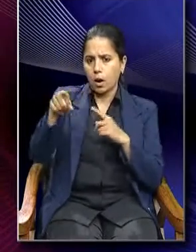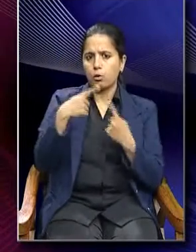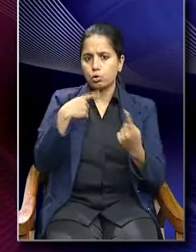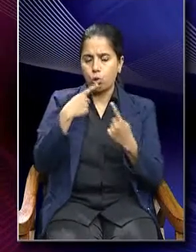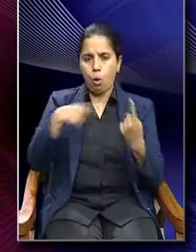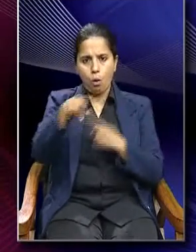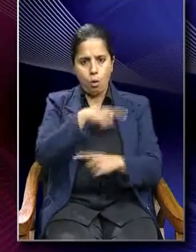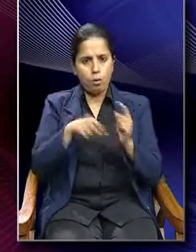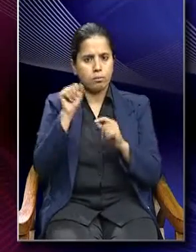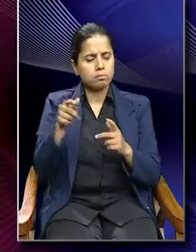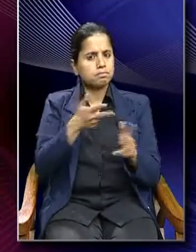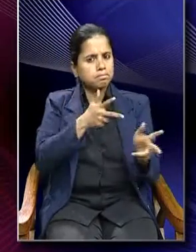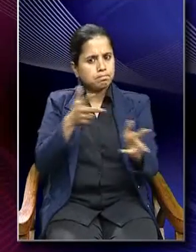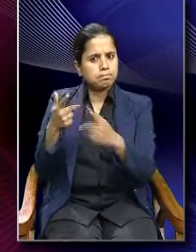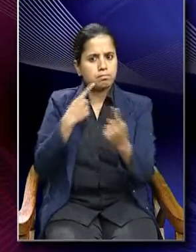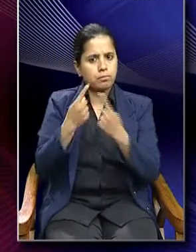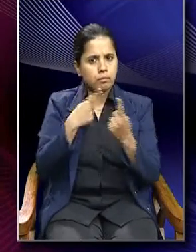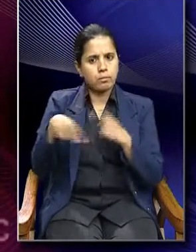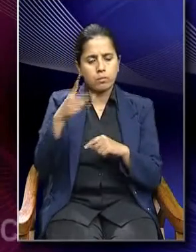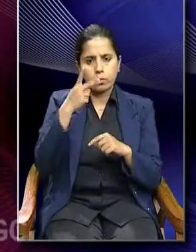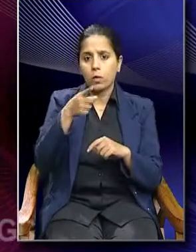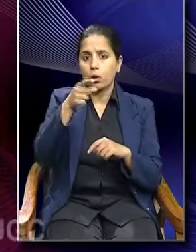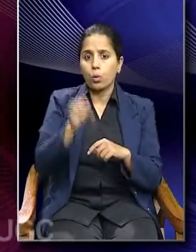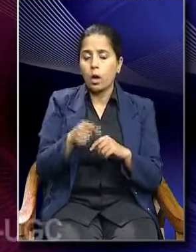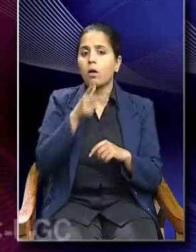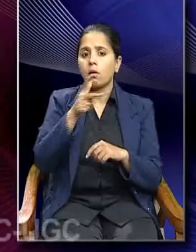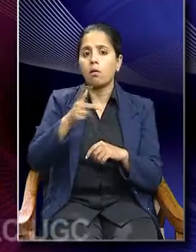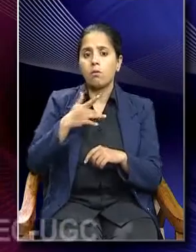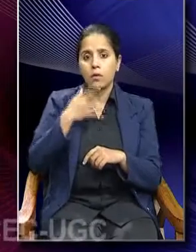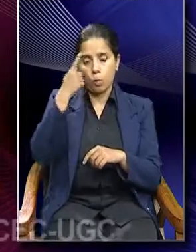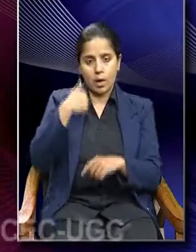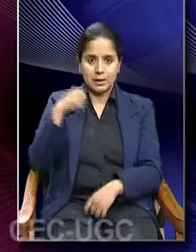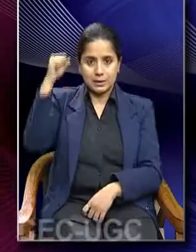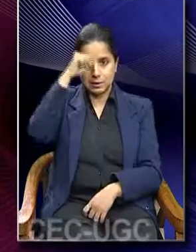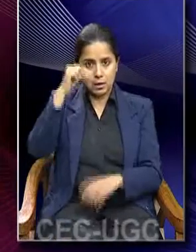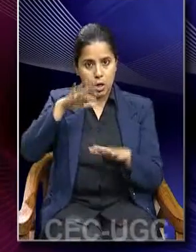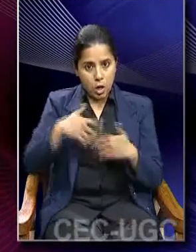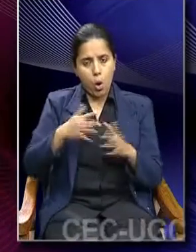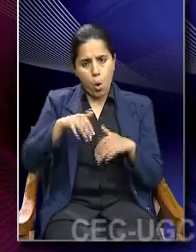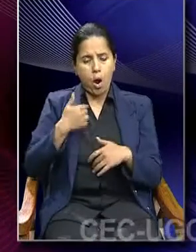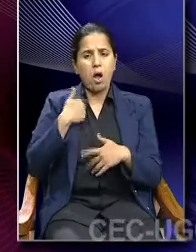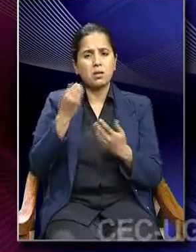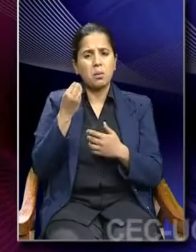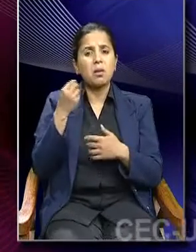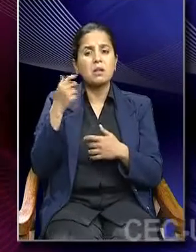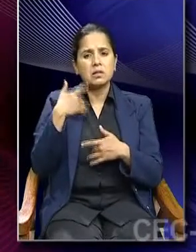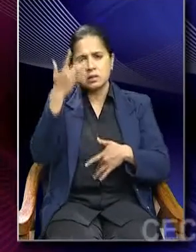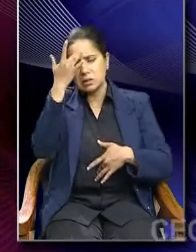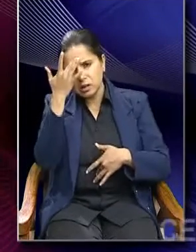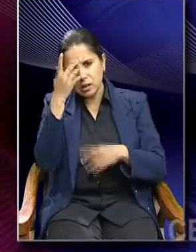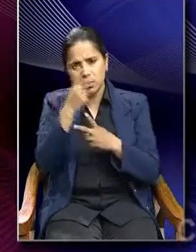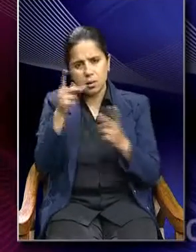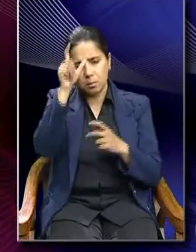interaction with the others will tell us that being sick or falling ill is sociological or